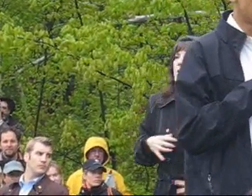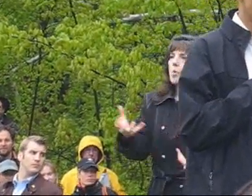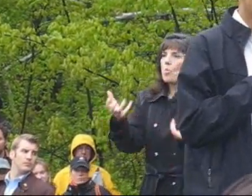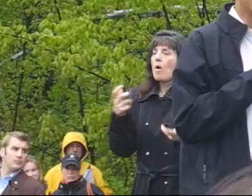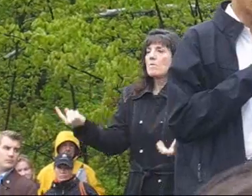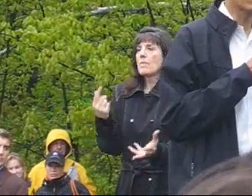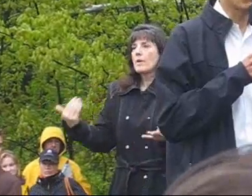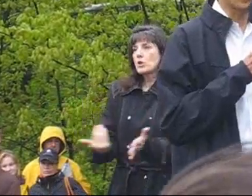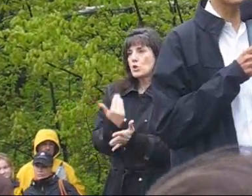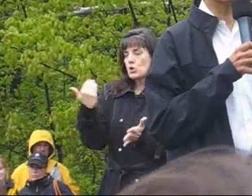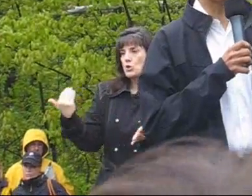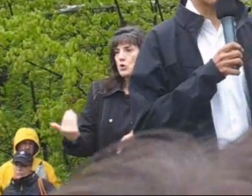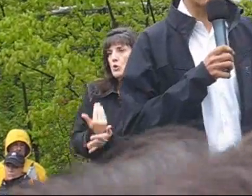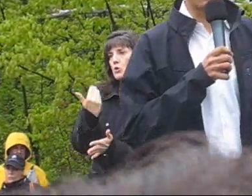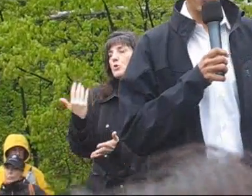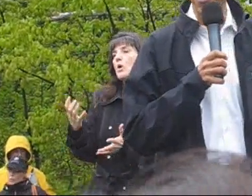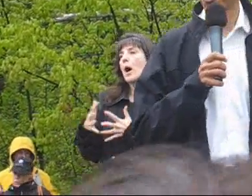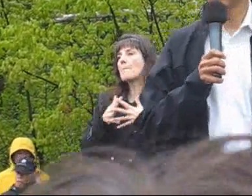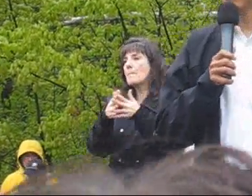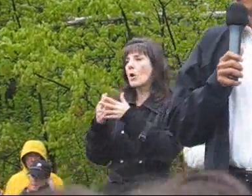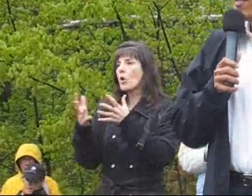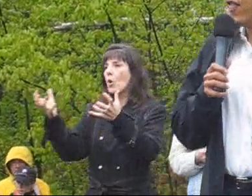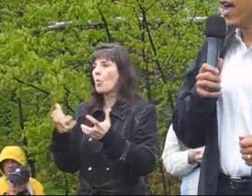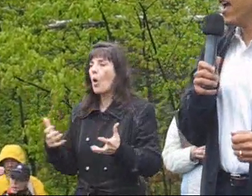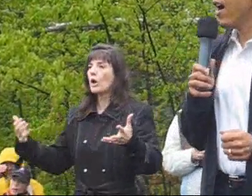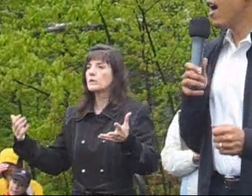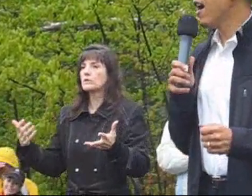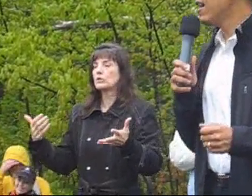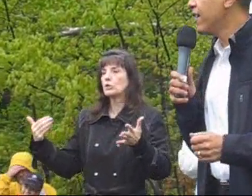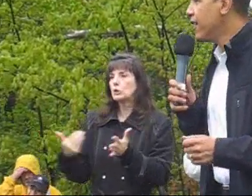new. America wants to turn the page.